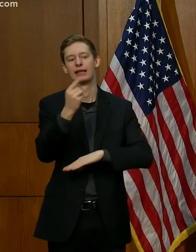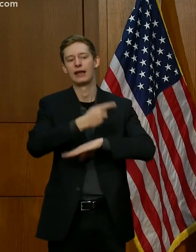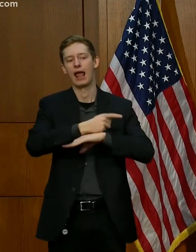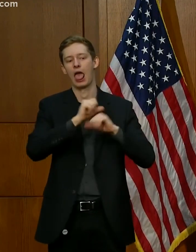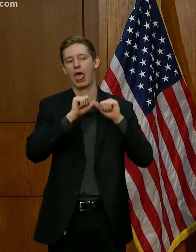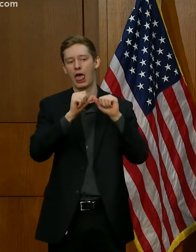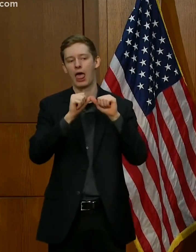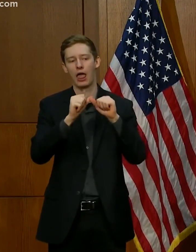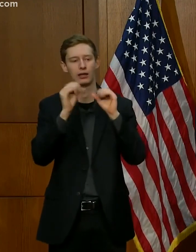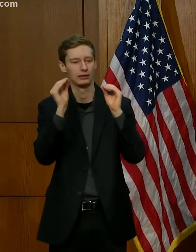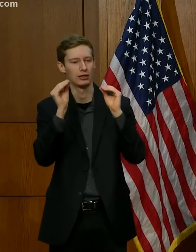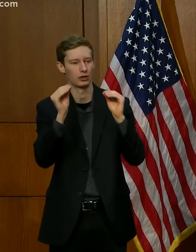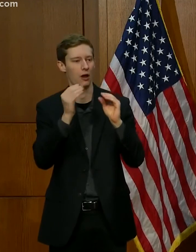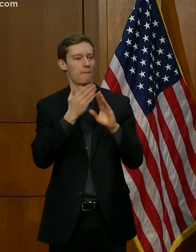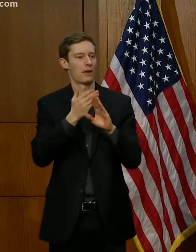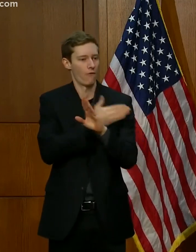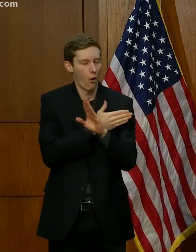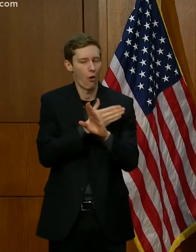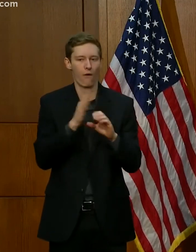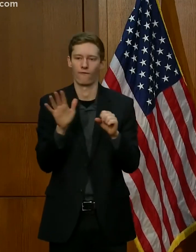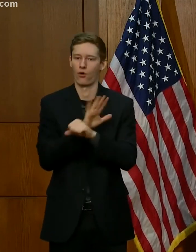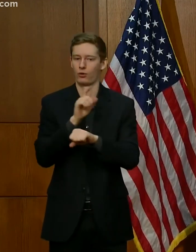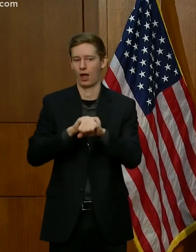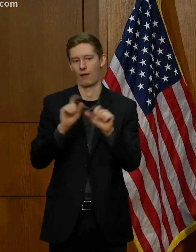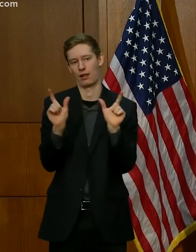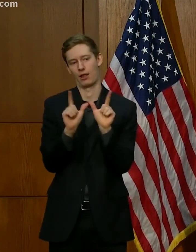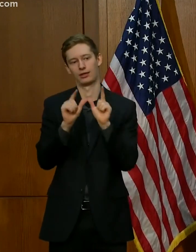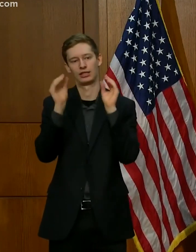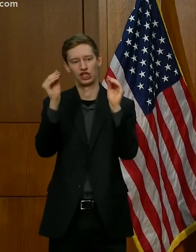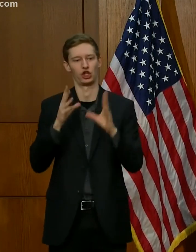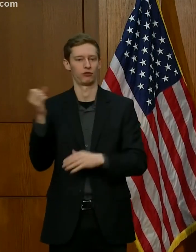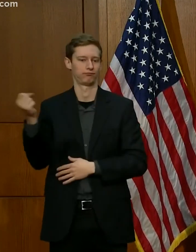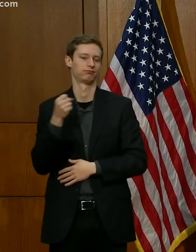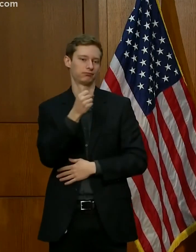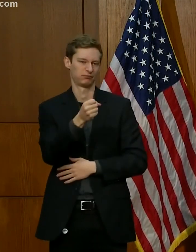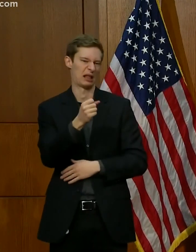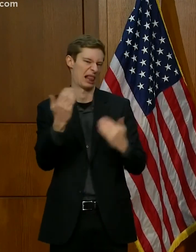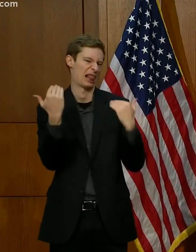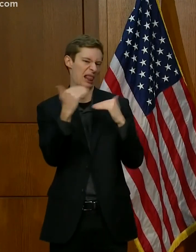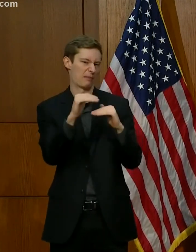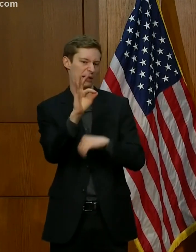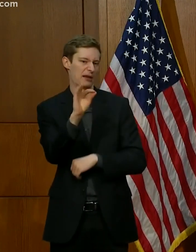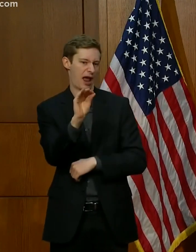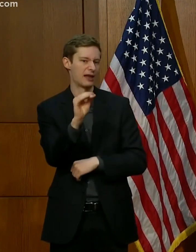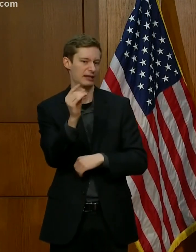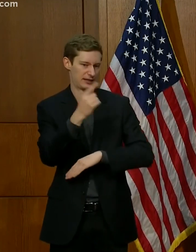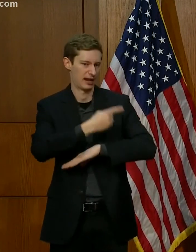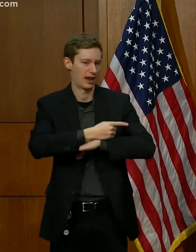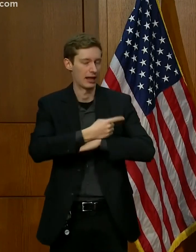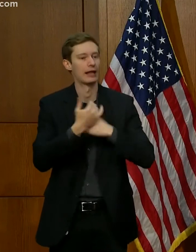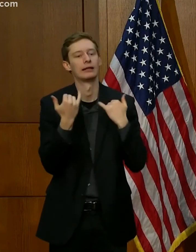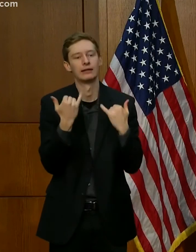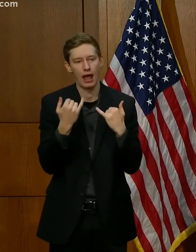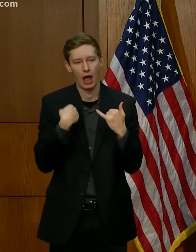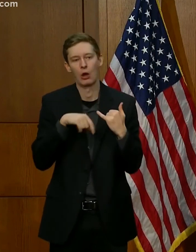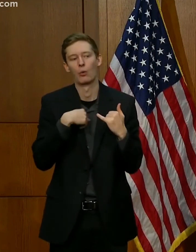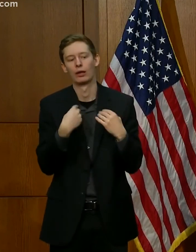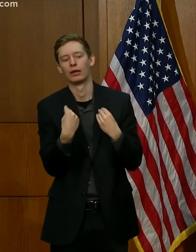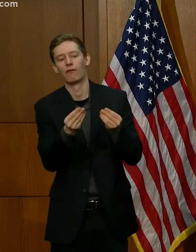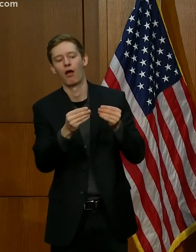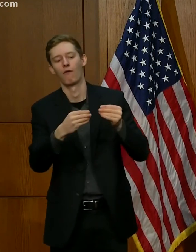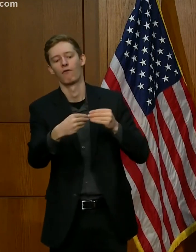have a full-time licensed teacher. We've provided that flexibility so that a long-term substitute teacher can remain for the entire year